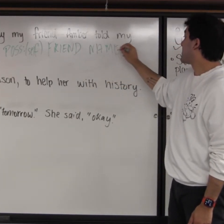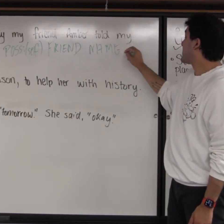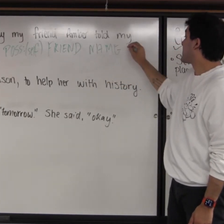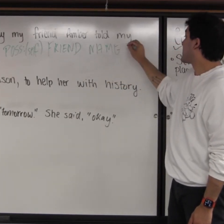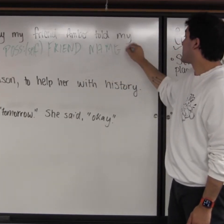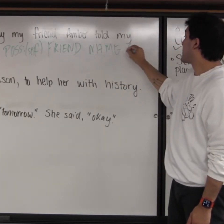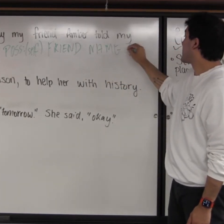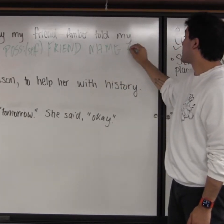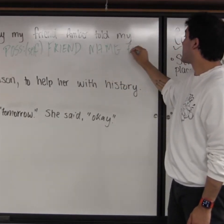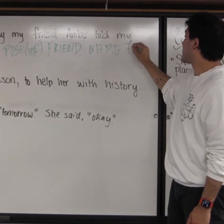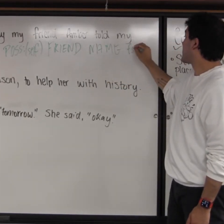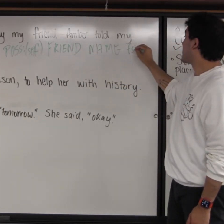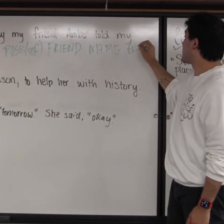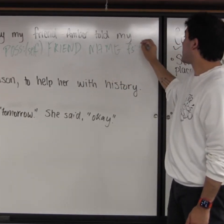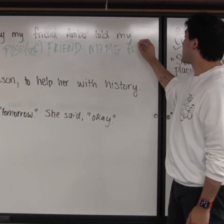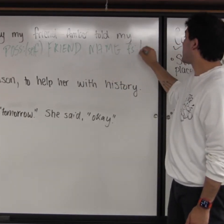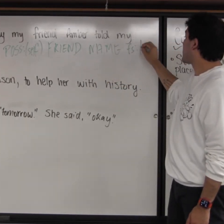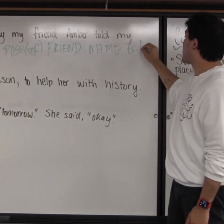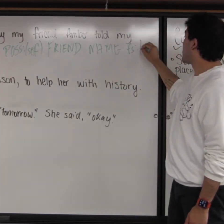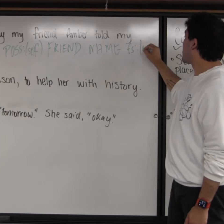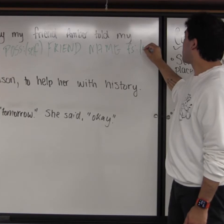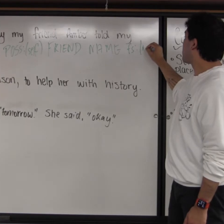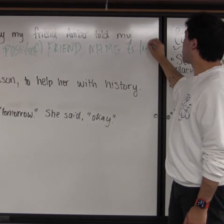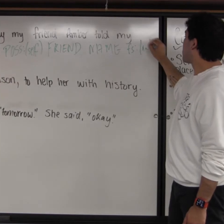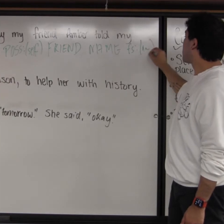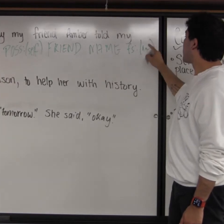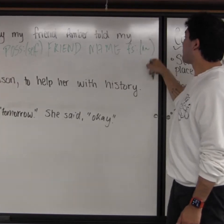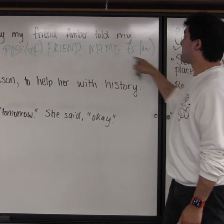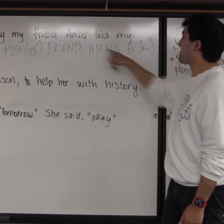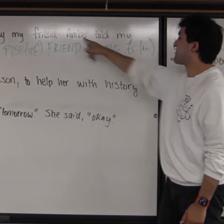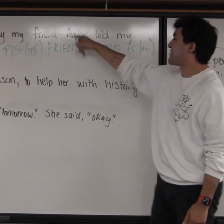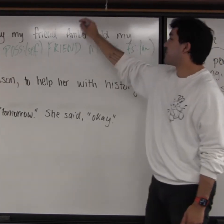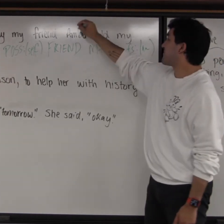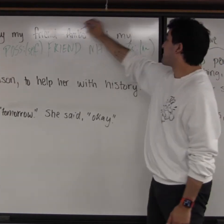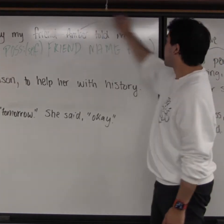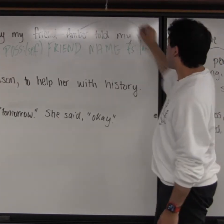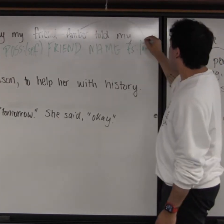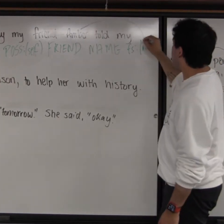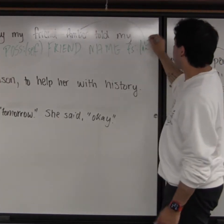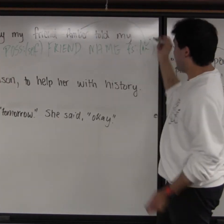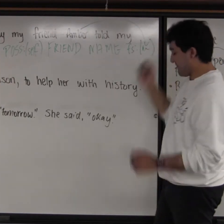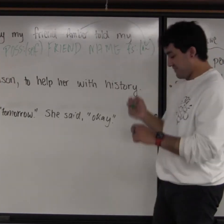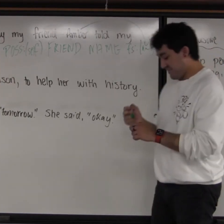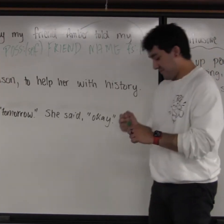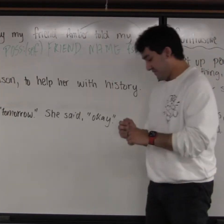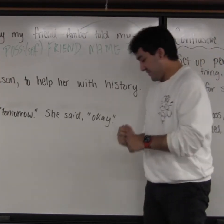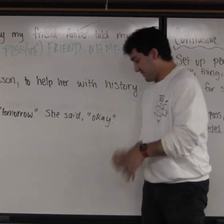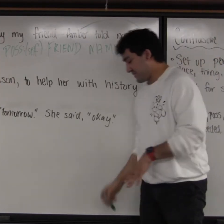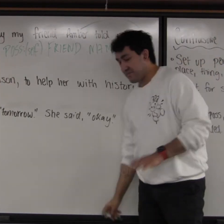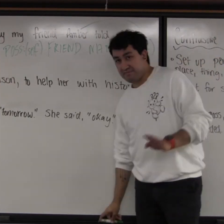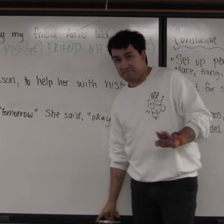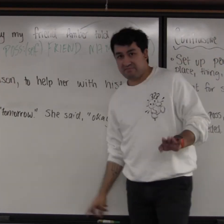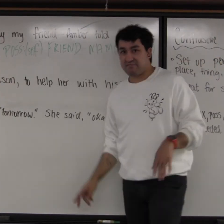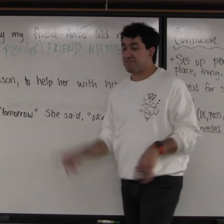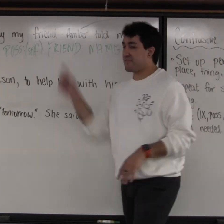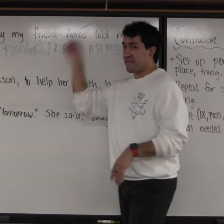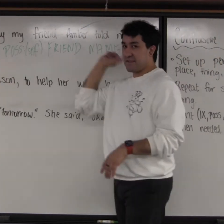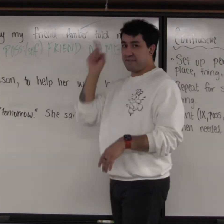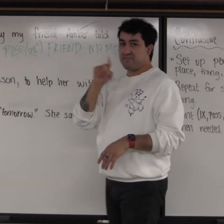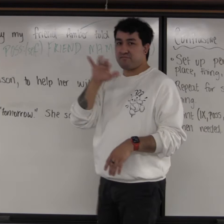And we're going to go ahead and add the sign for name. Again, just to give the heads up to the person we're talking to let them know that, hey, some finger